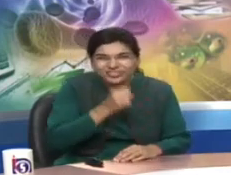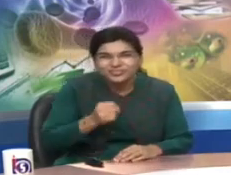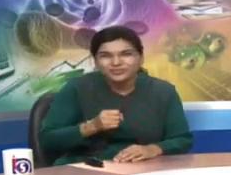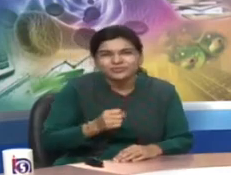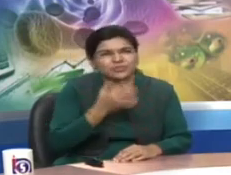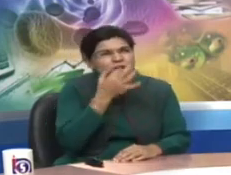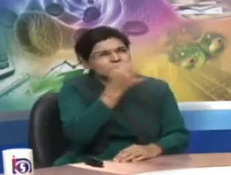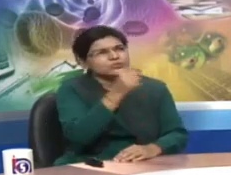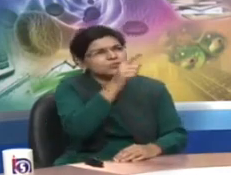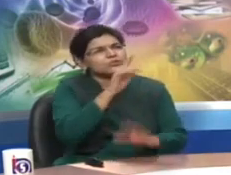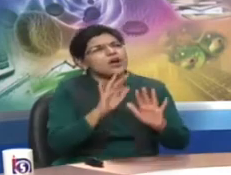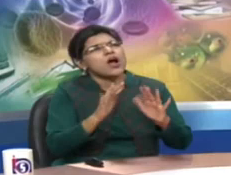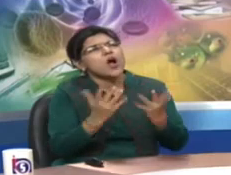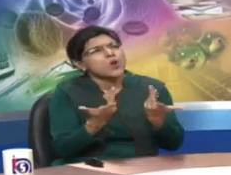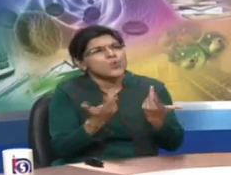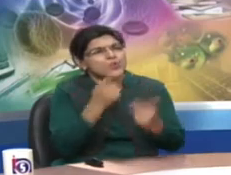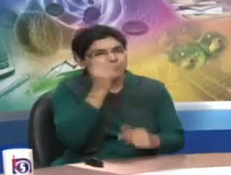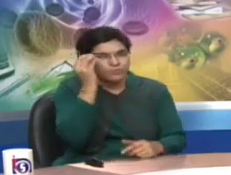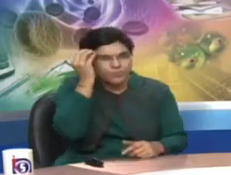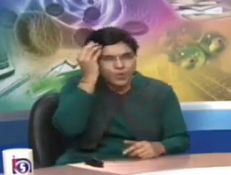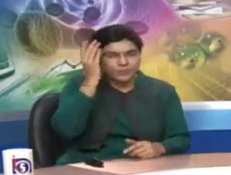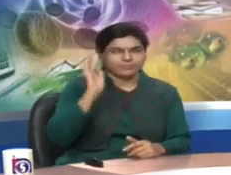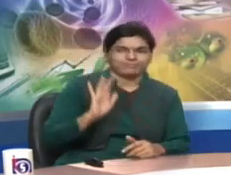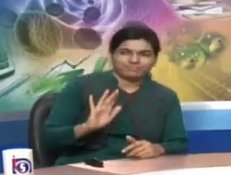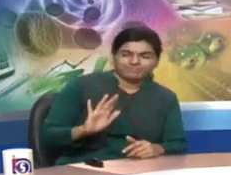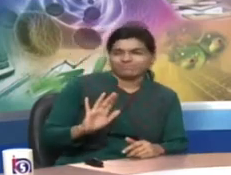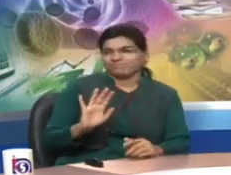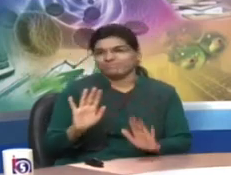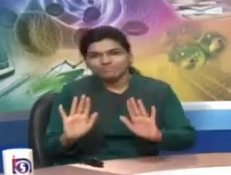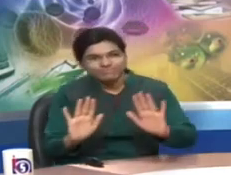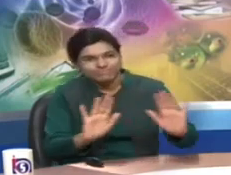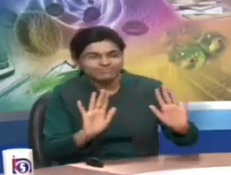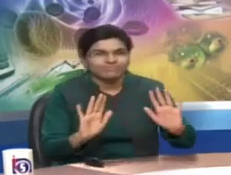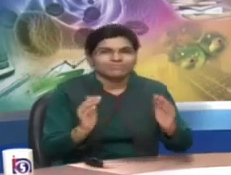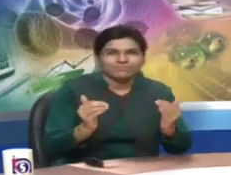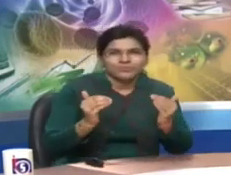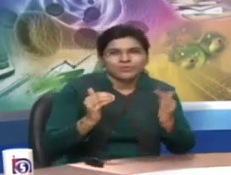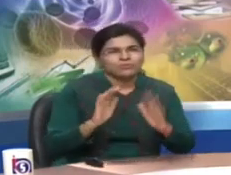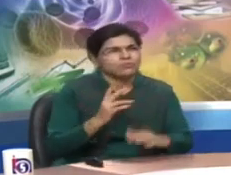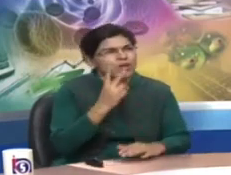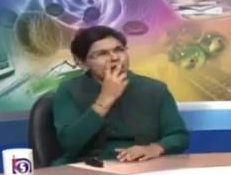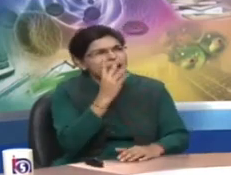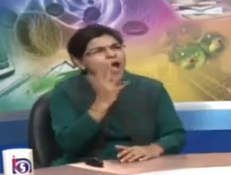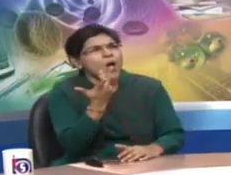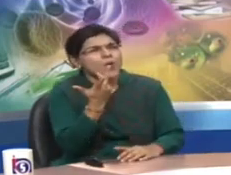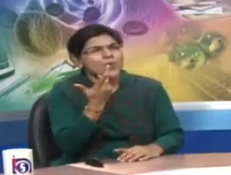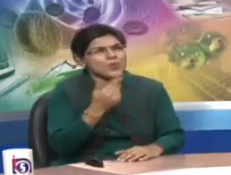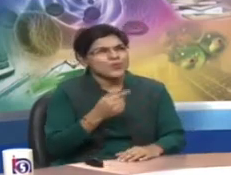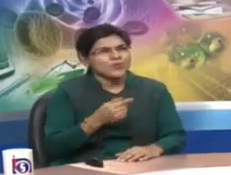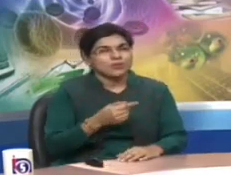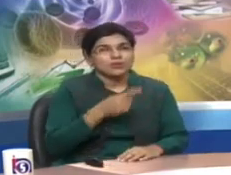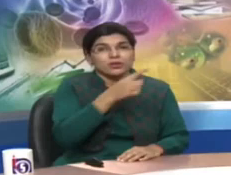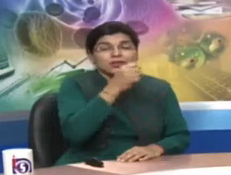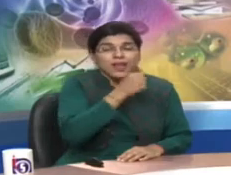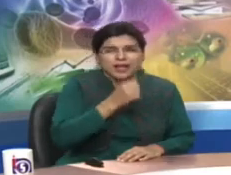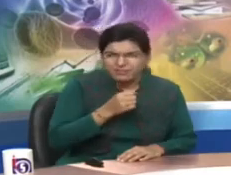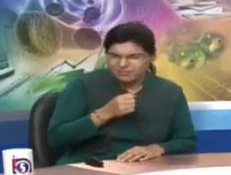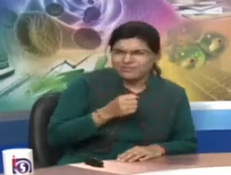Going forward, the son says, Papa, once I asked my grandmother how she got to be so